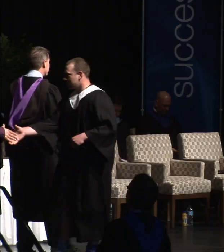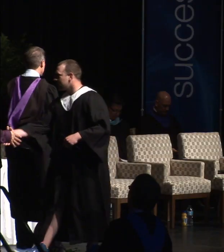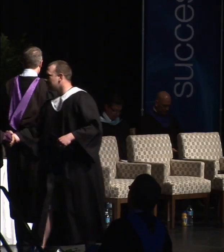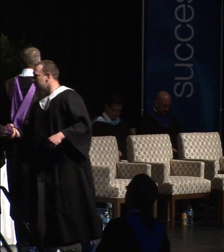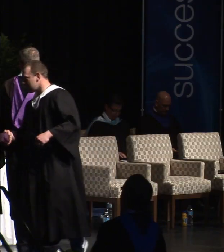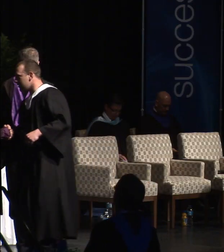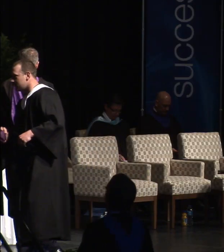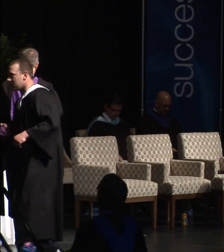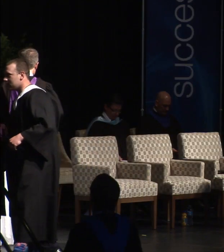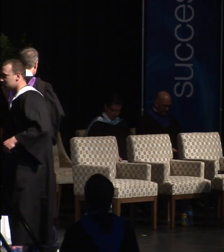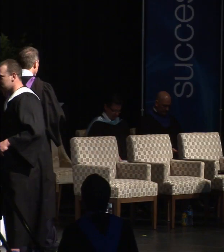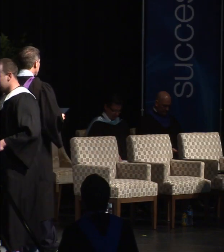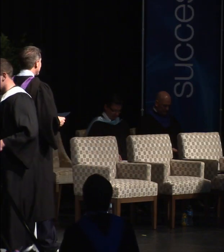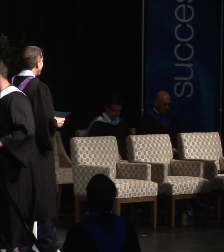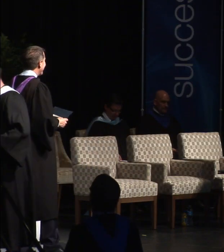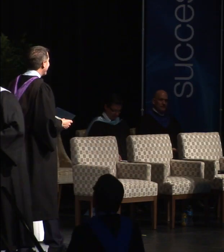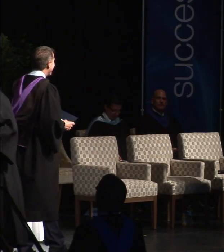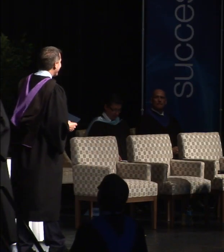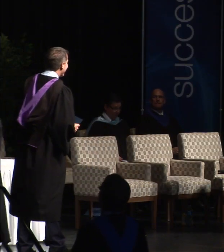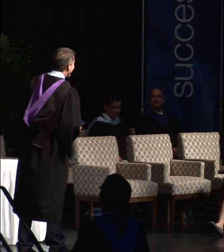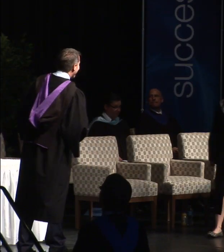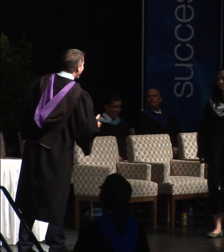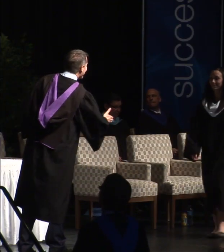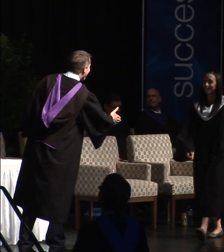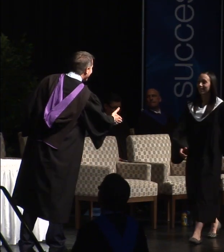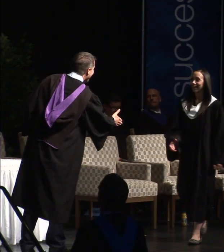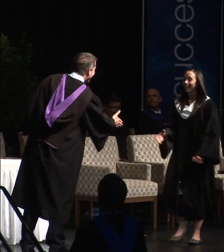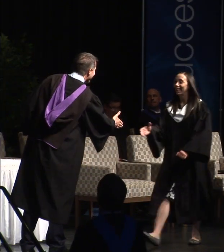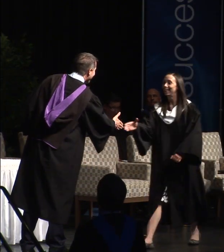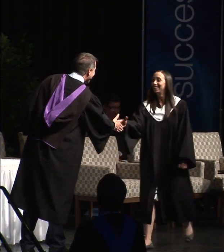Veronica Rose Lillington, honors.